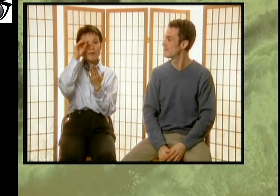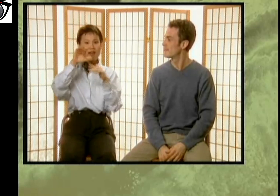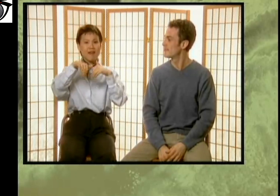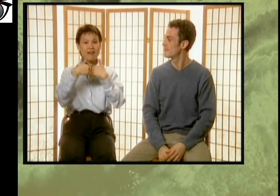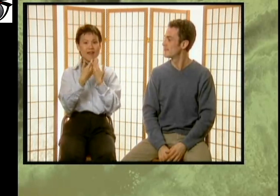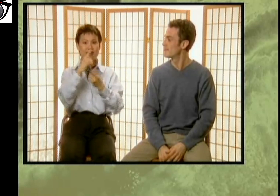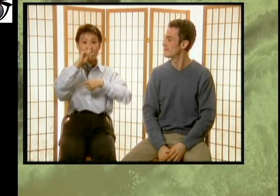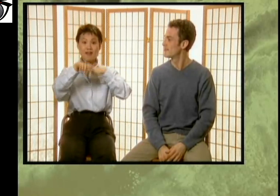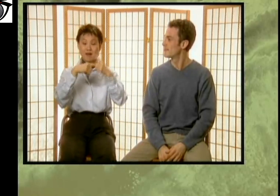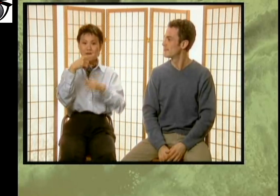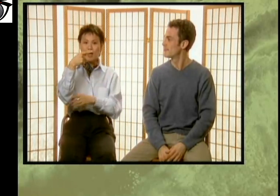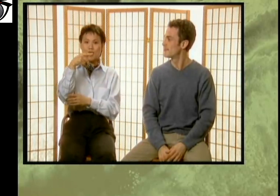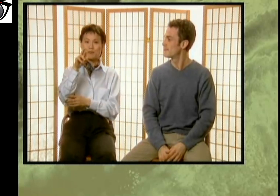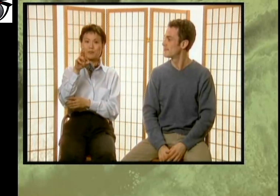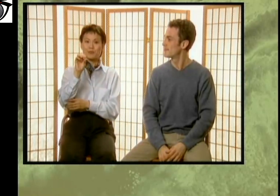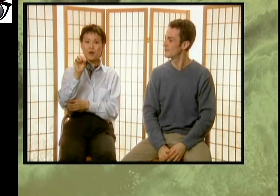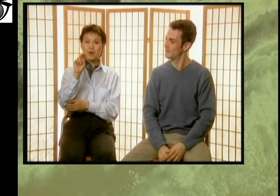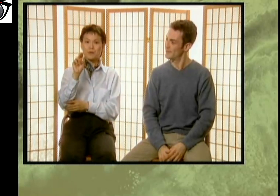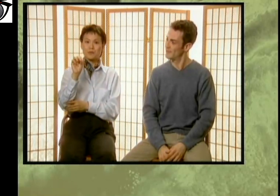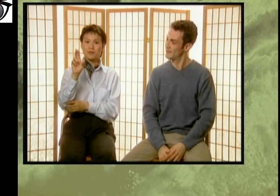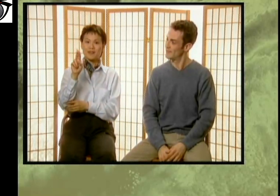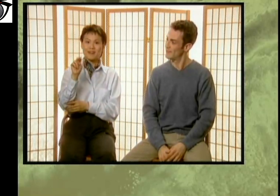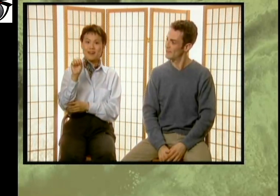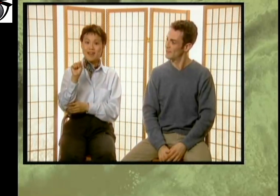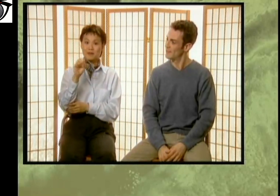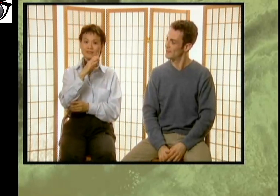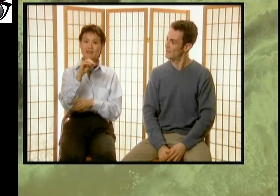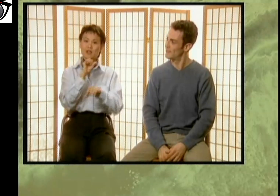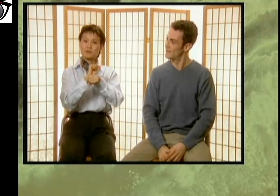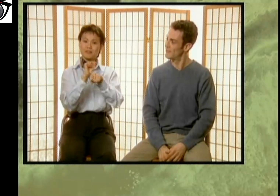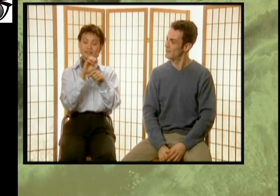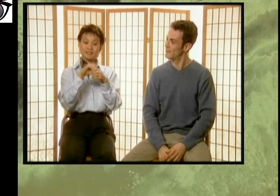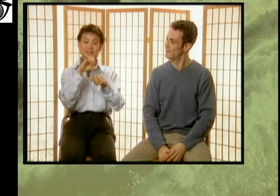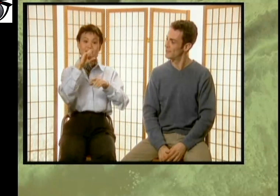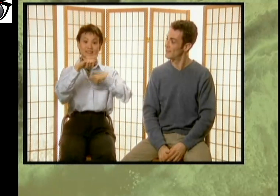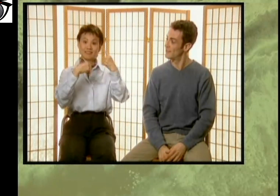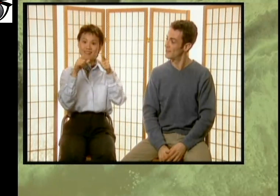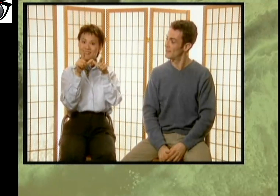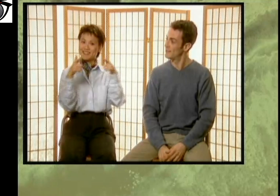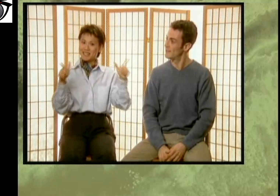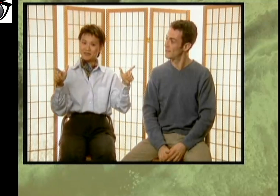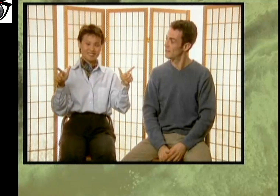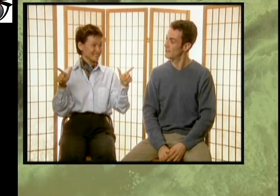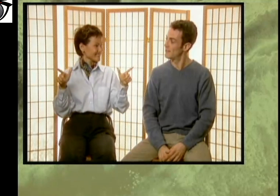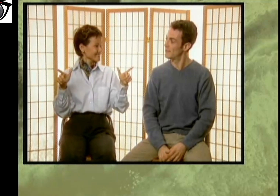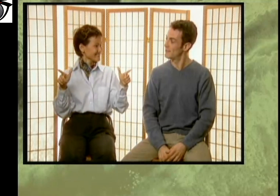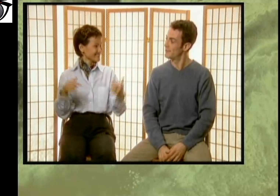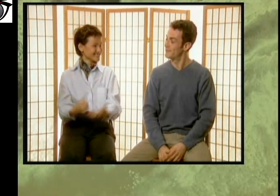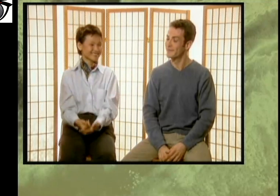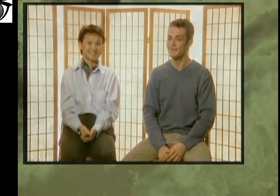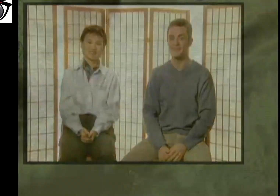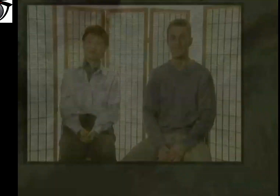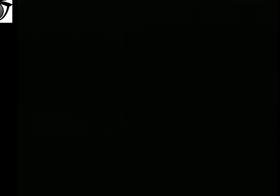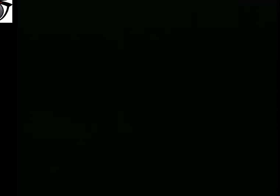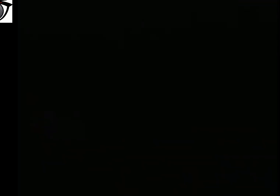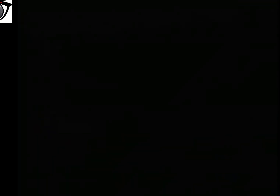Afterward, we'll come back and learn how to form pronouns and occupations.